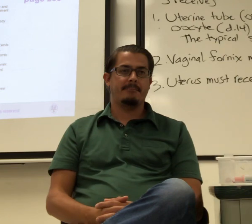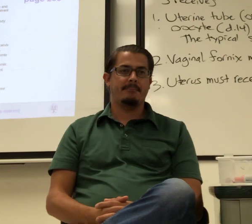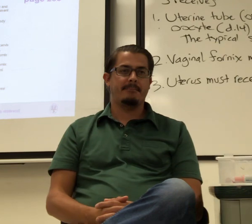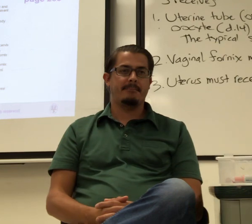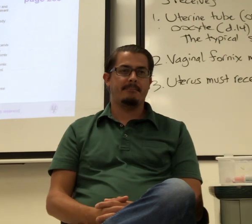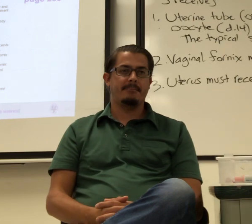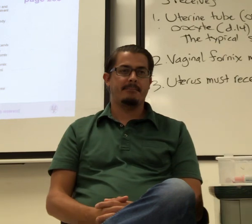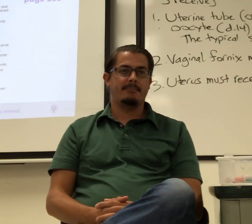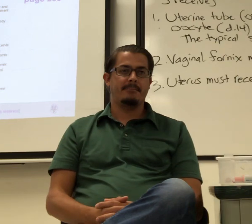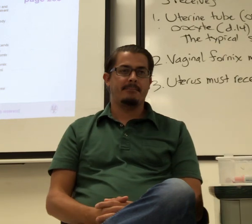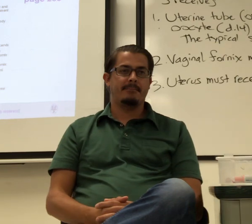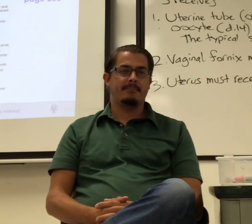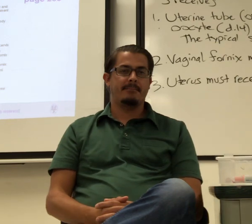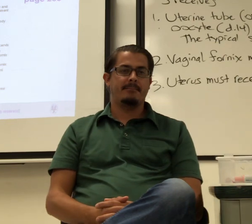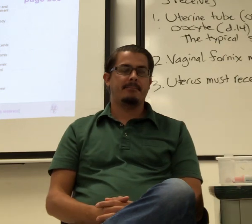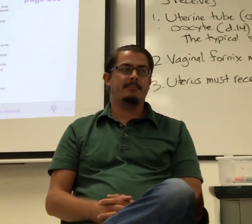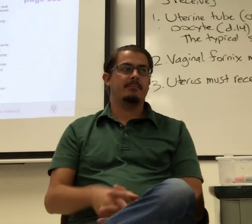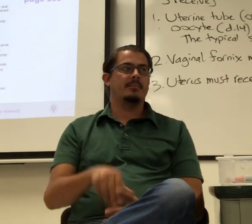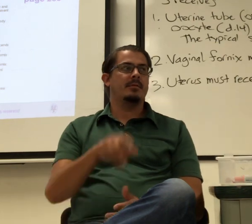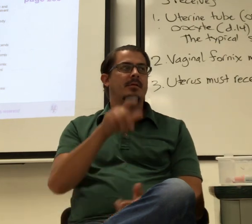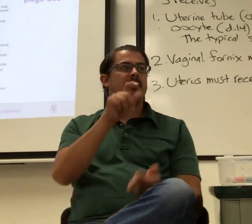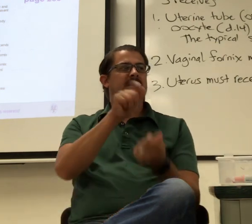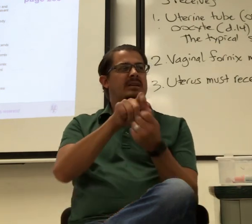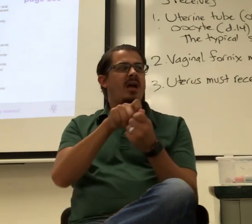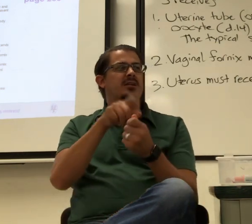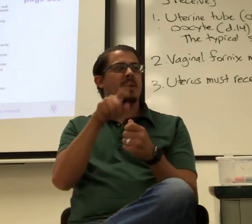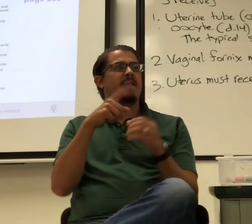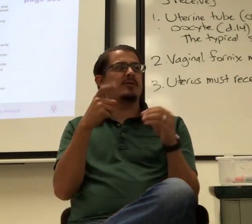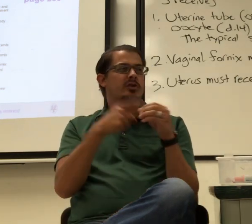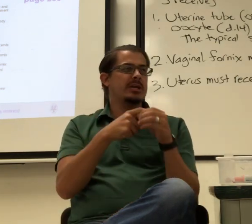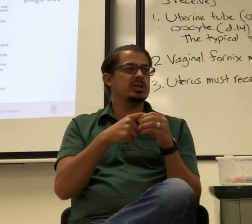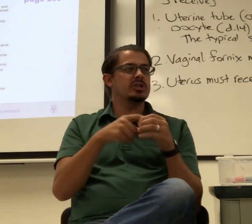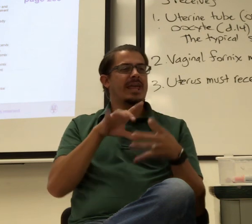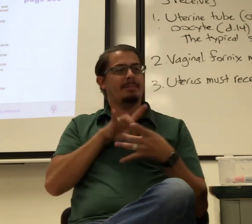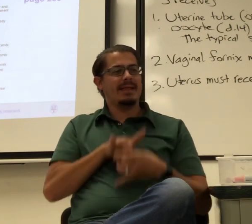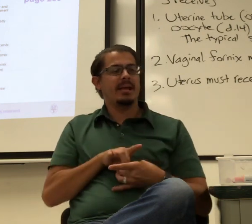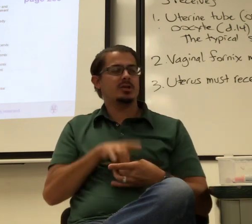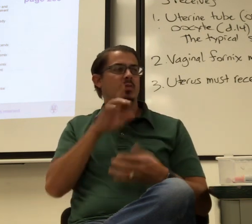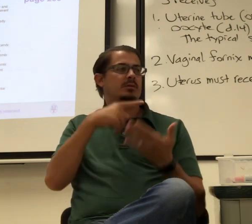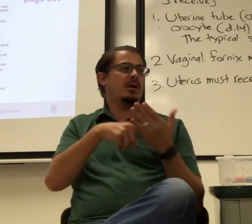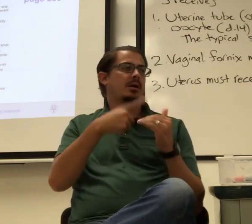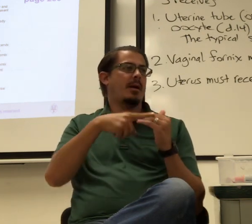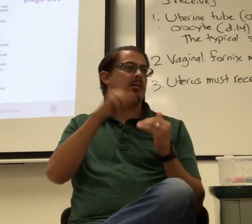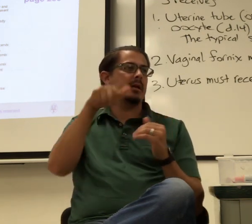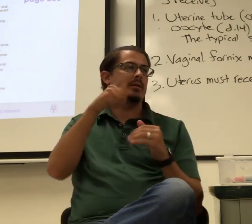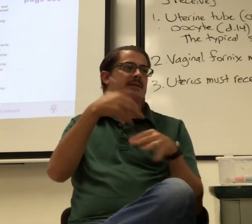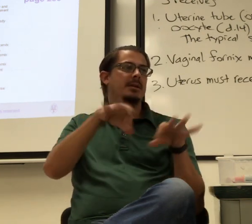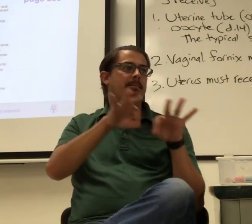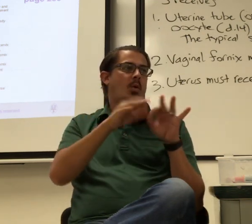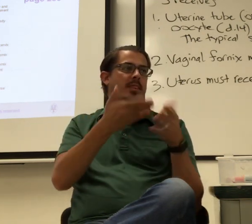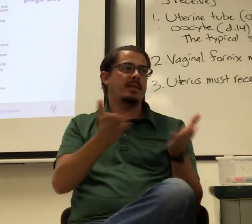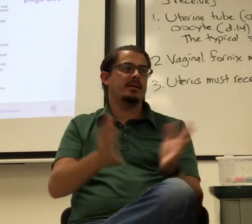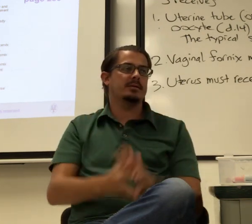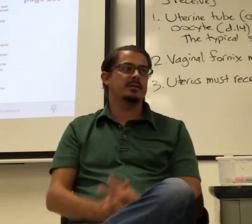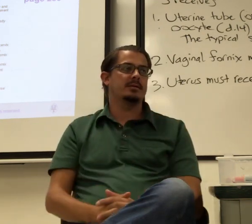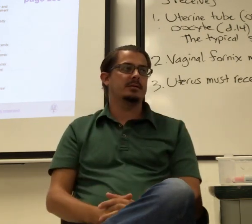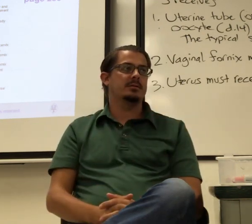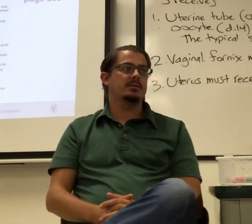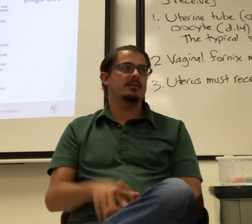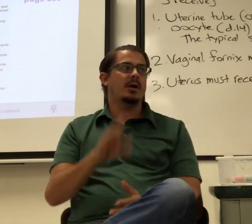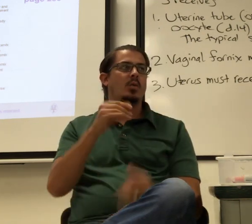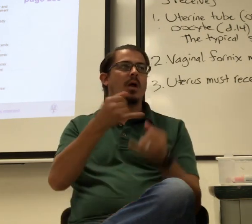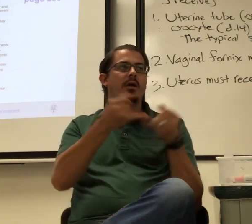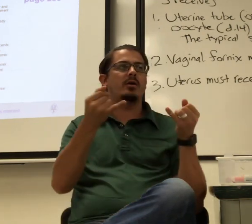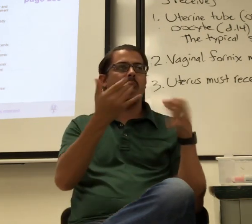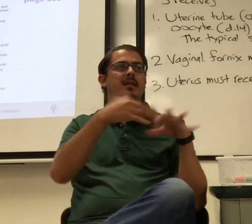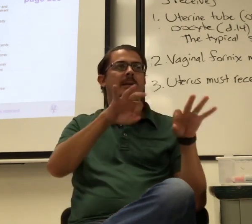The details of fertilization and implantation we'll talk about, and those are crucial things. So let me underline the crucial